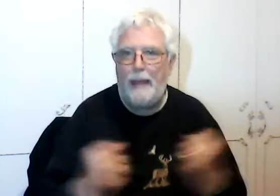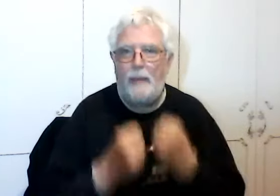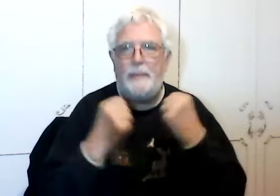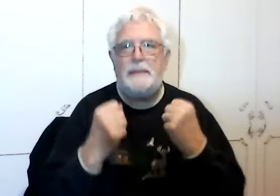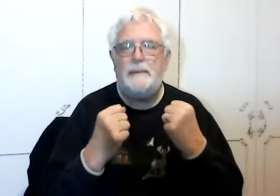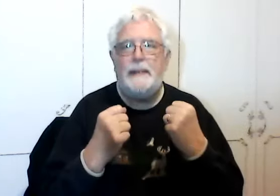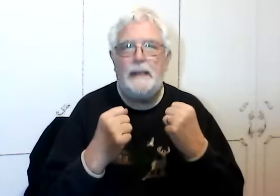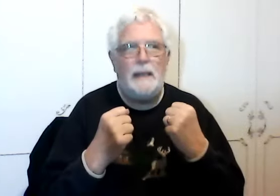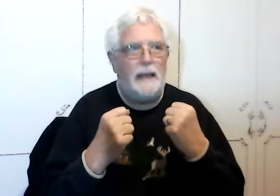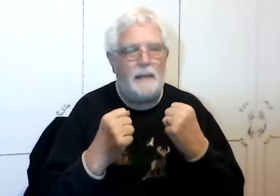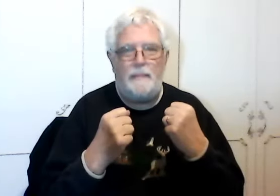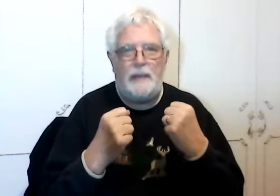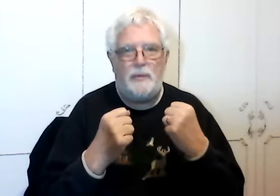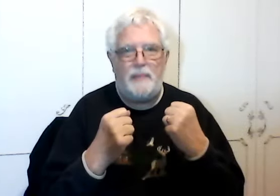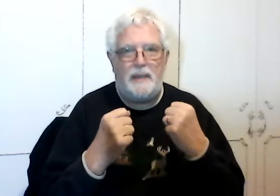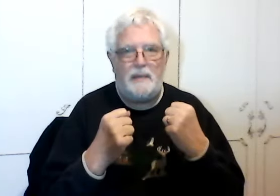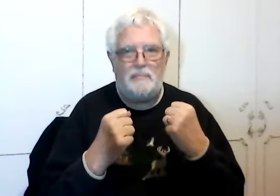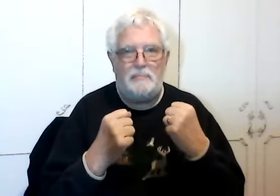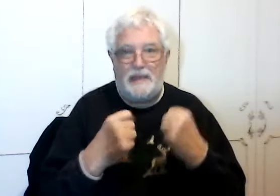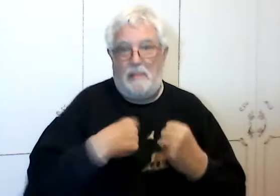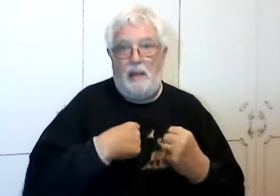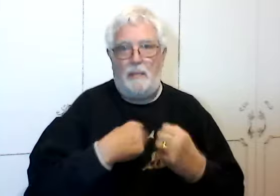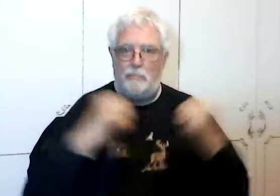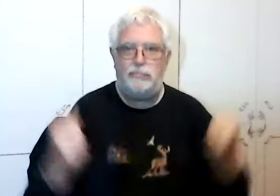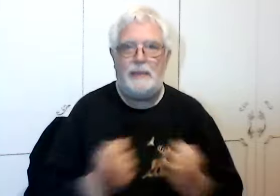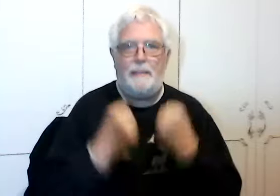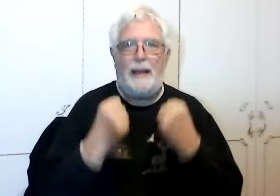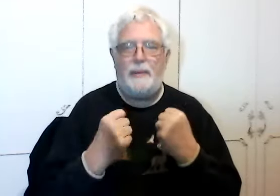Empowerment. It could be that think I'm empowered. It